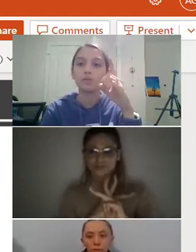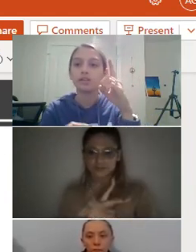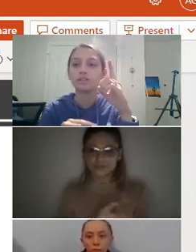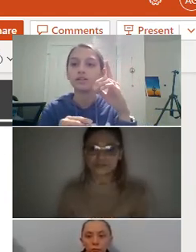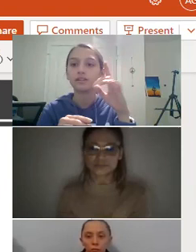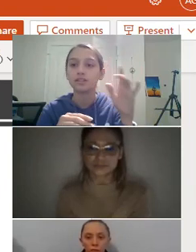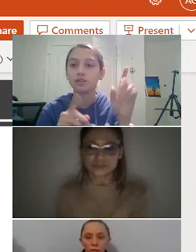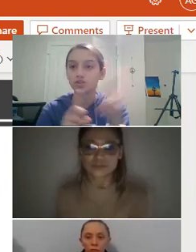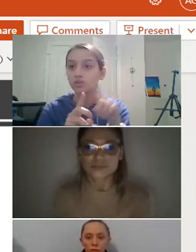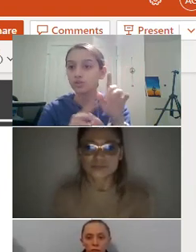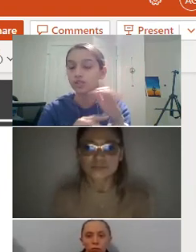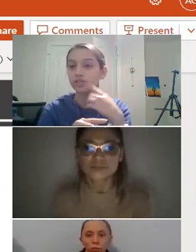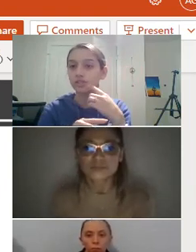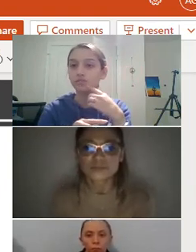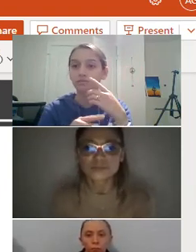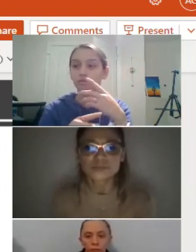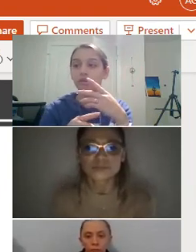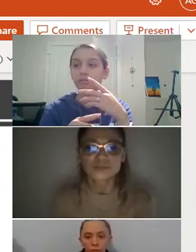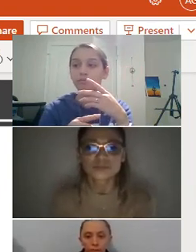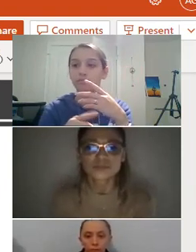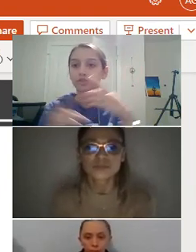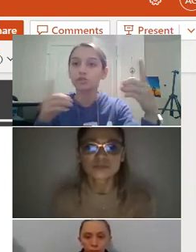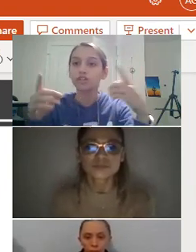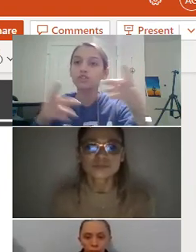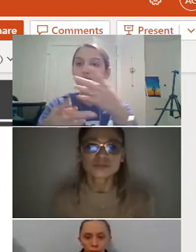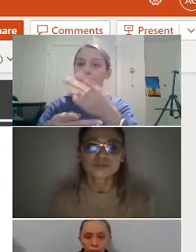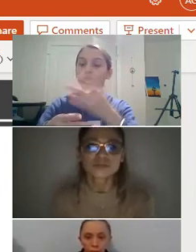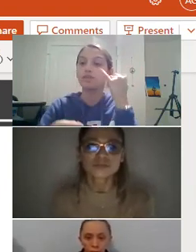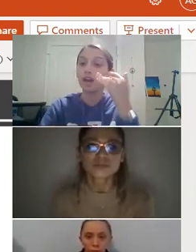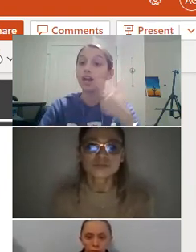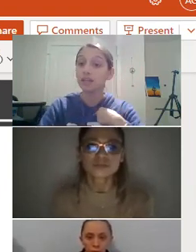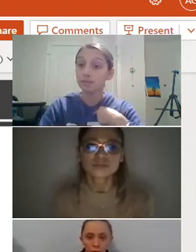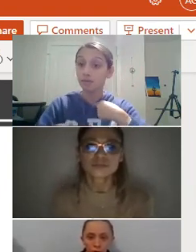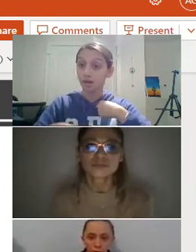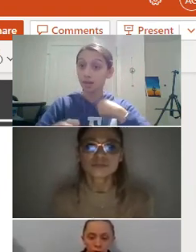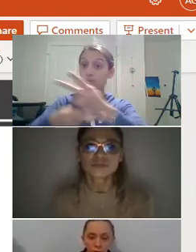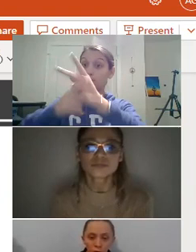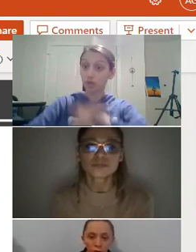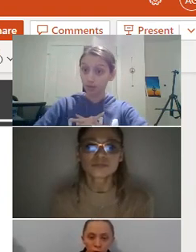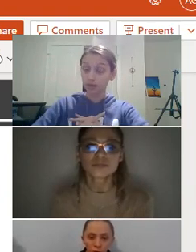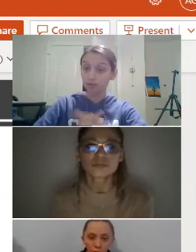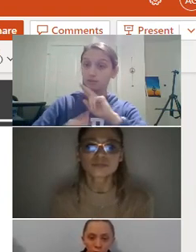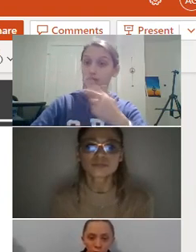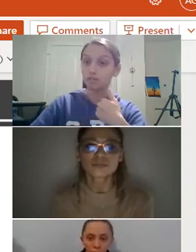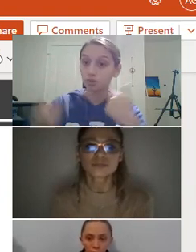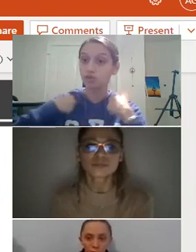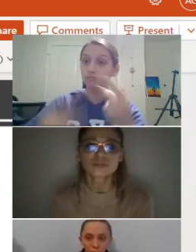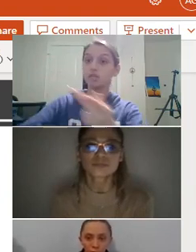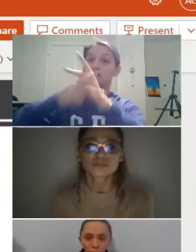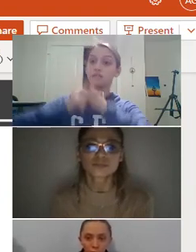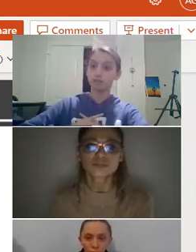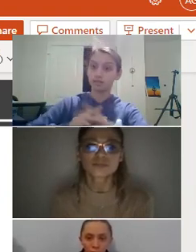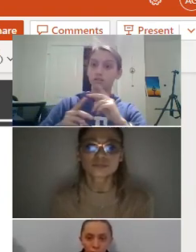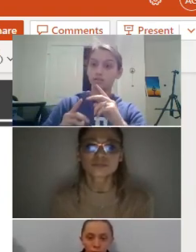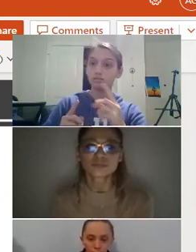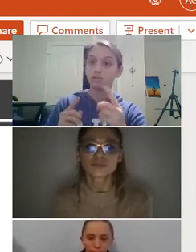And that one is also, like she said, directional. So if I'm borrowing, it's going to